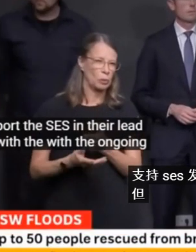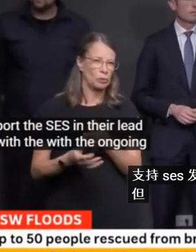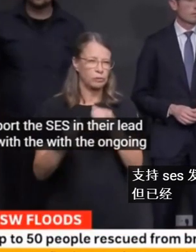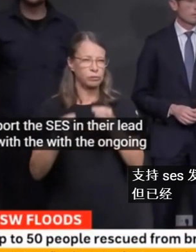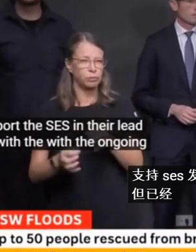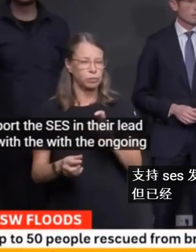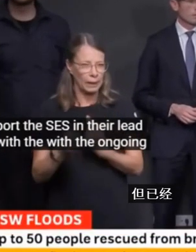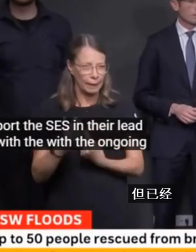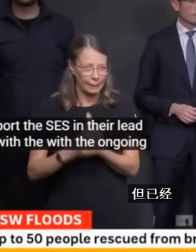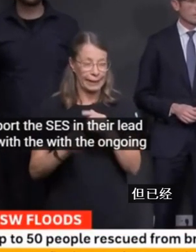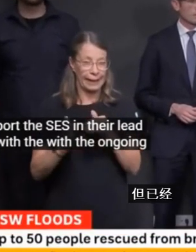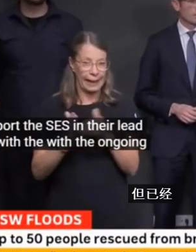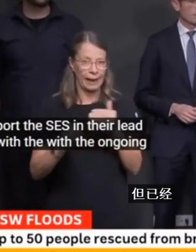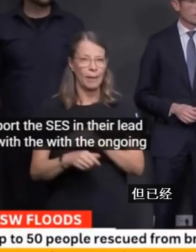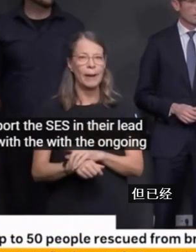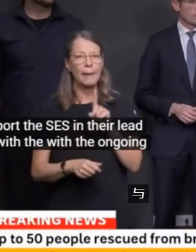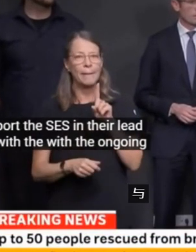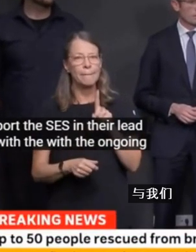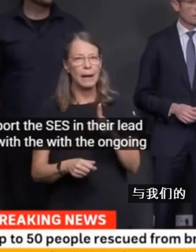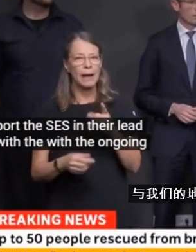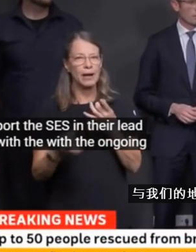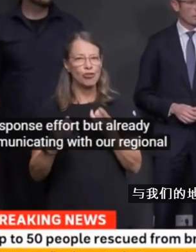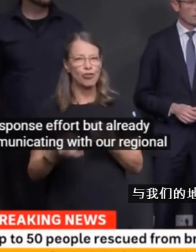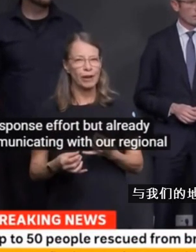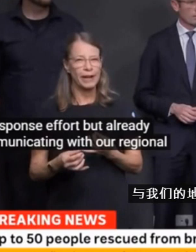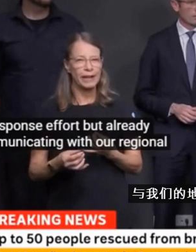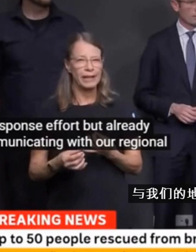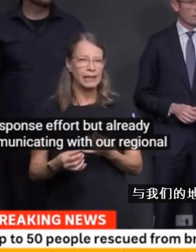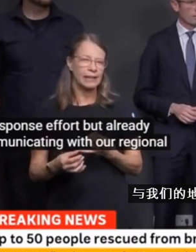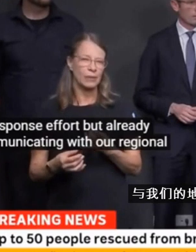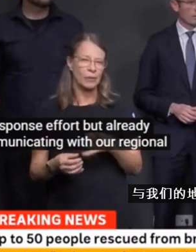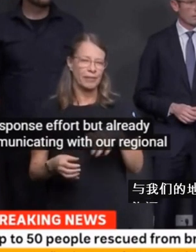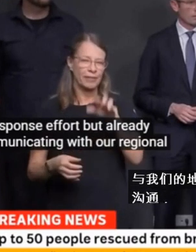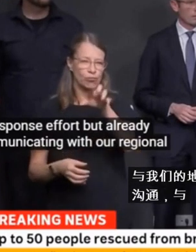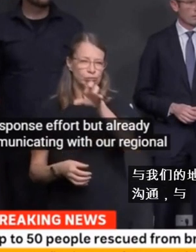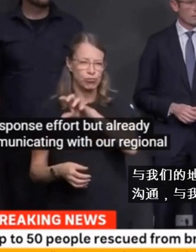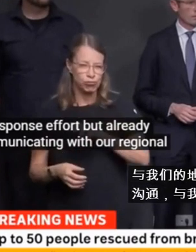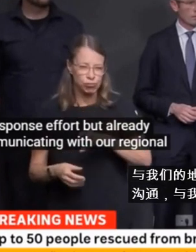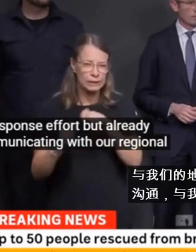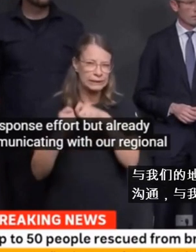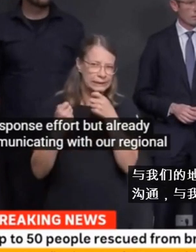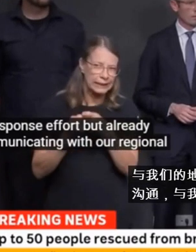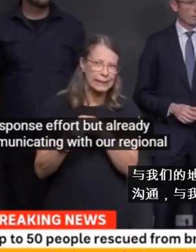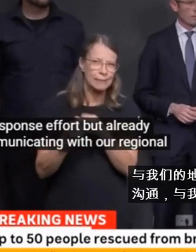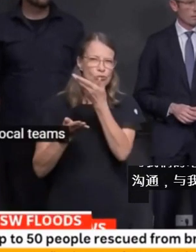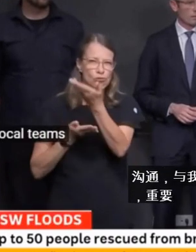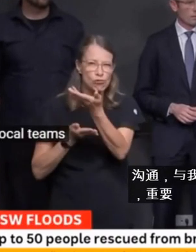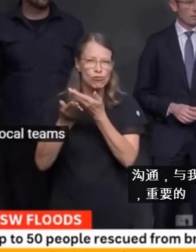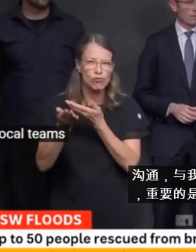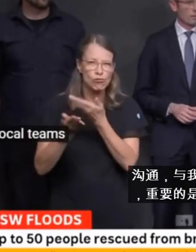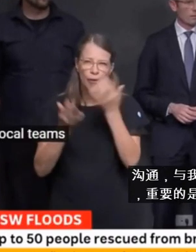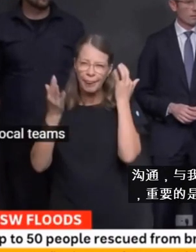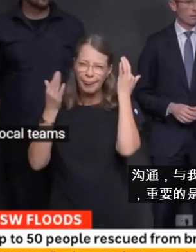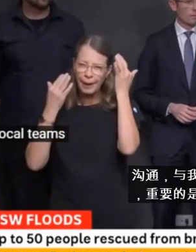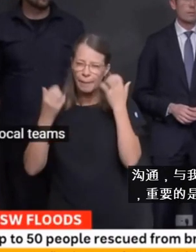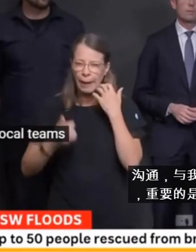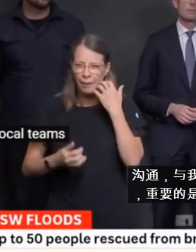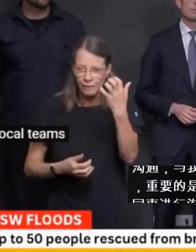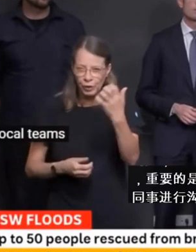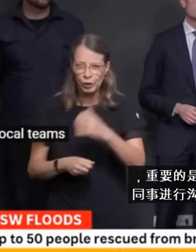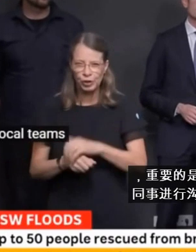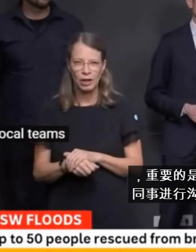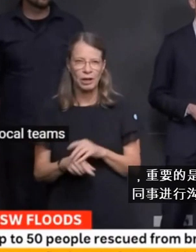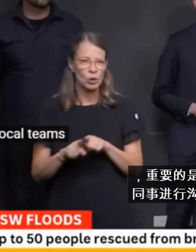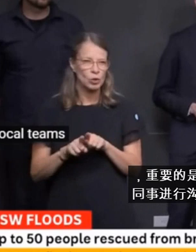effort, but already communicating with our regional and local teams, communicating with our state colleagues, and importantly our